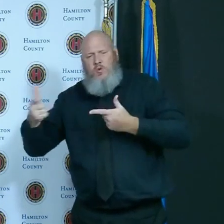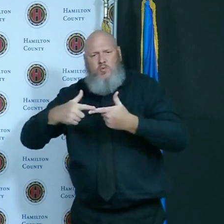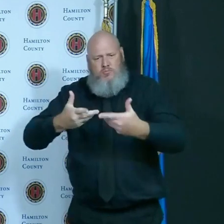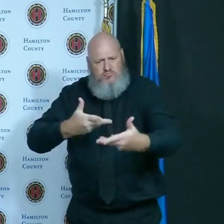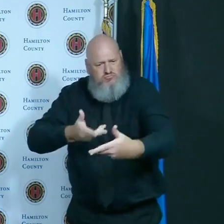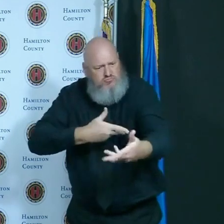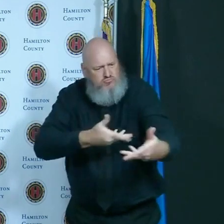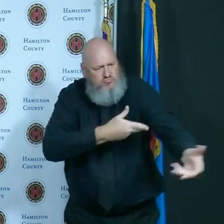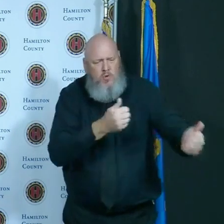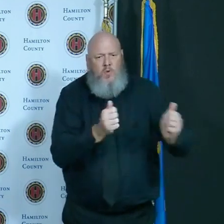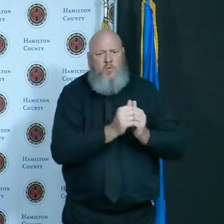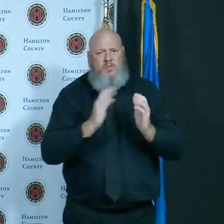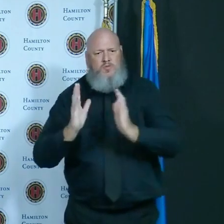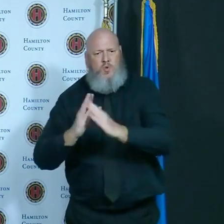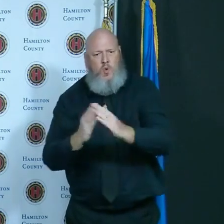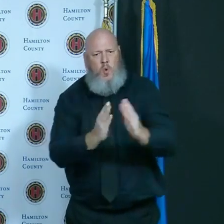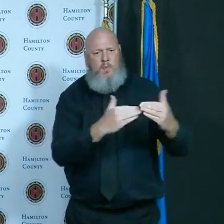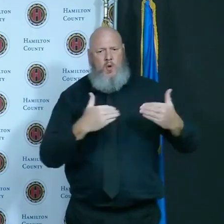of her work.